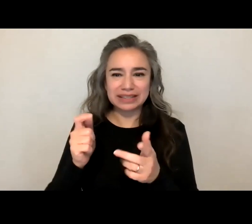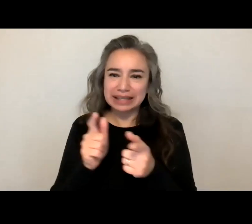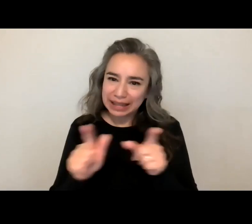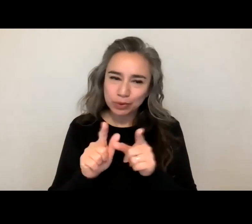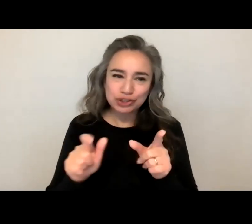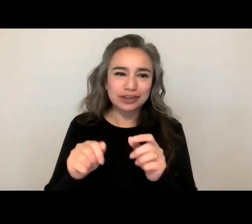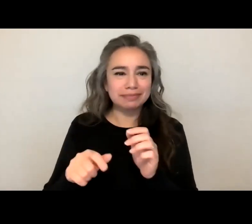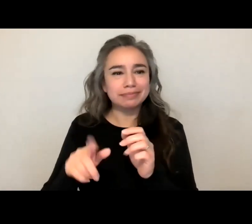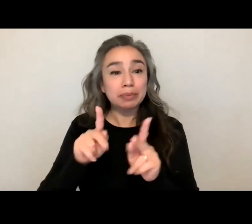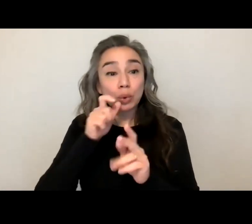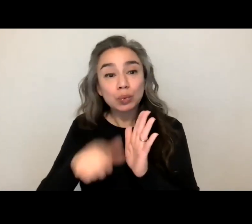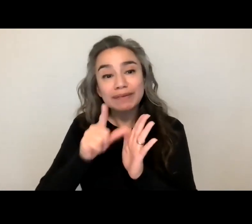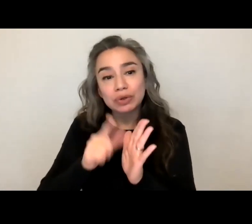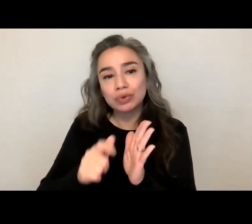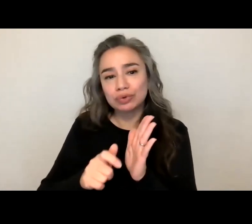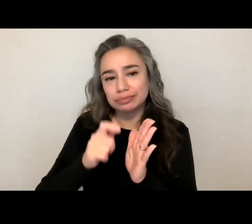reviewers.